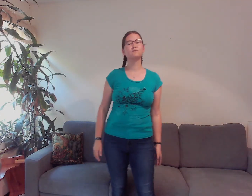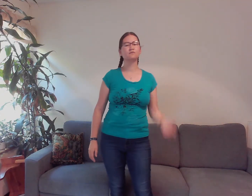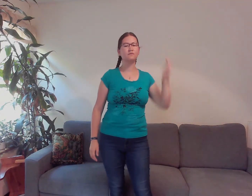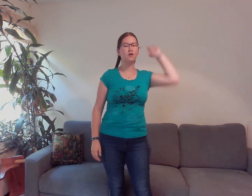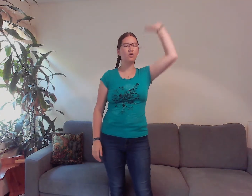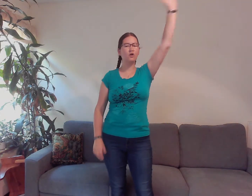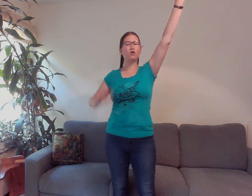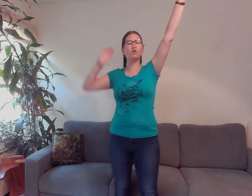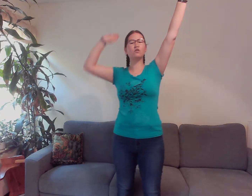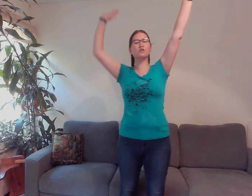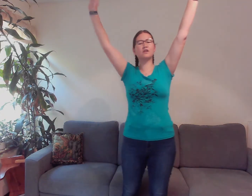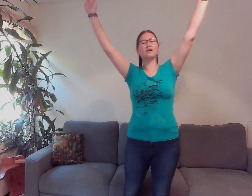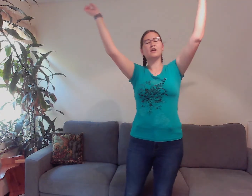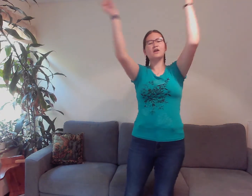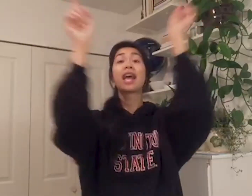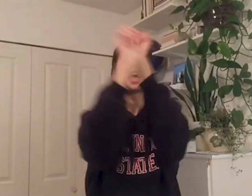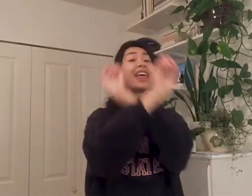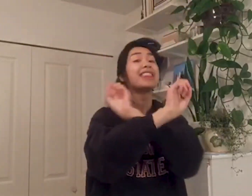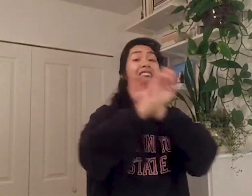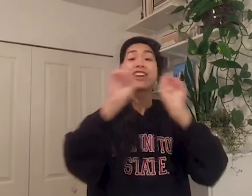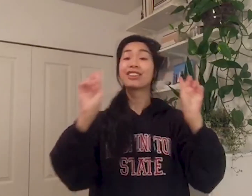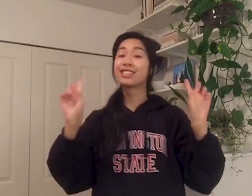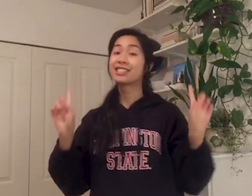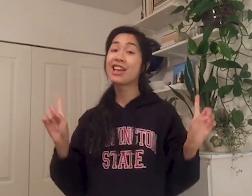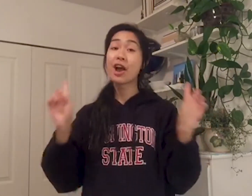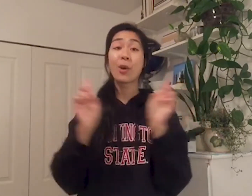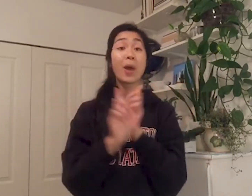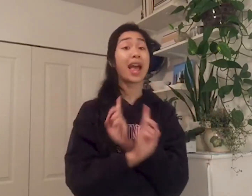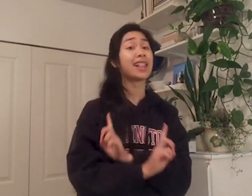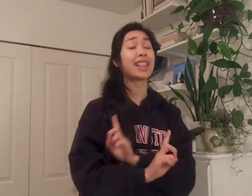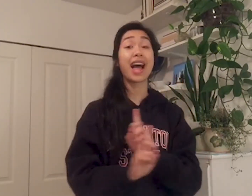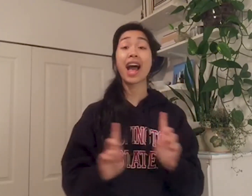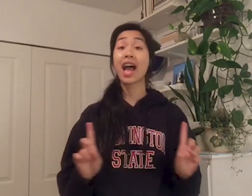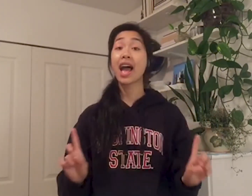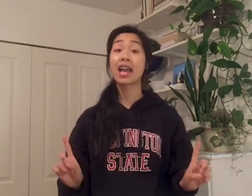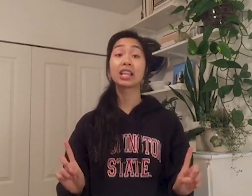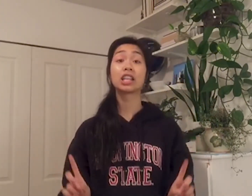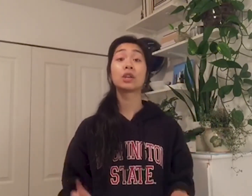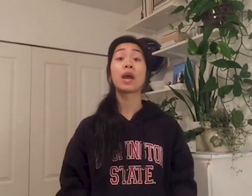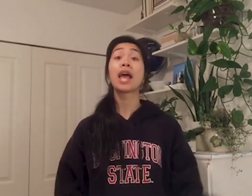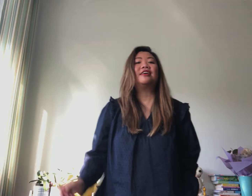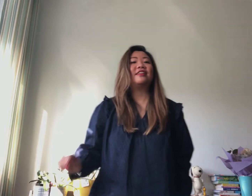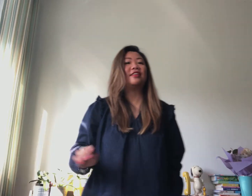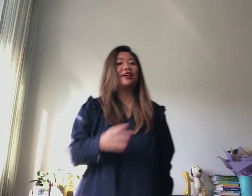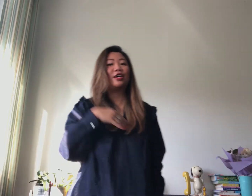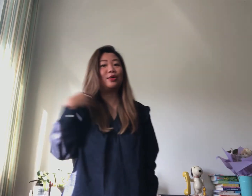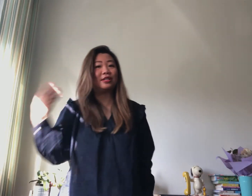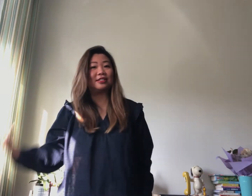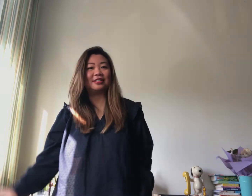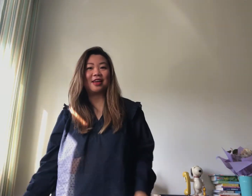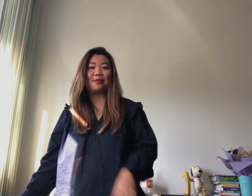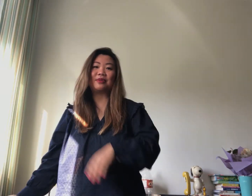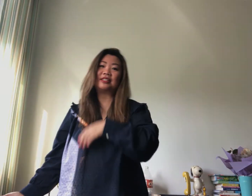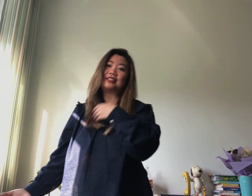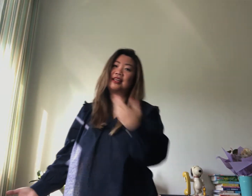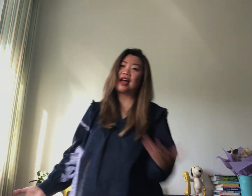Holy, there is no one like you There is none beside